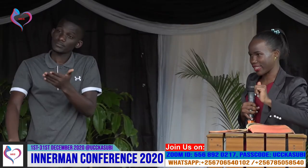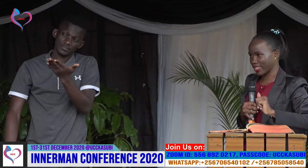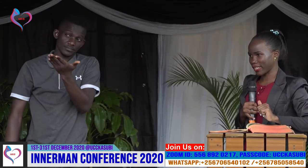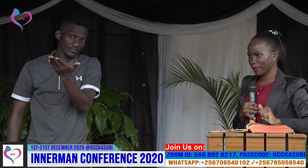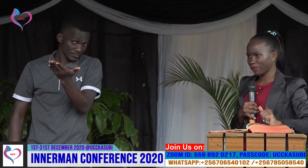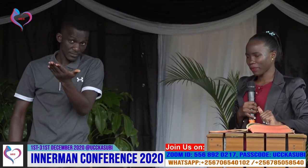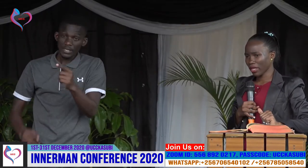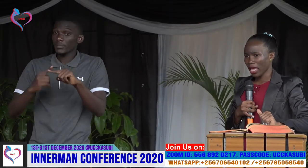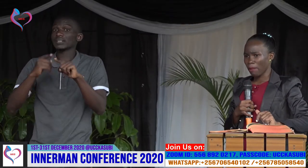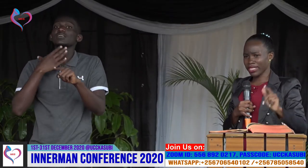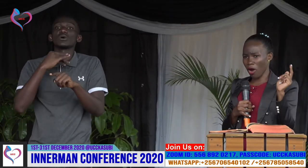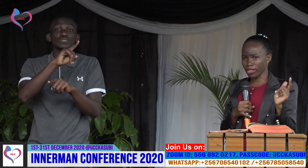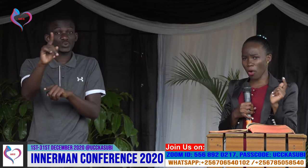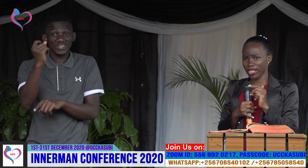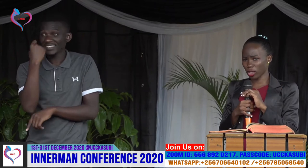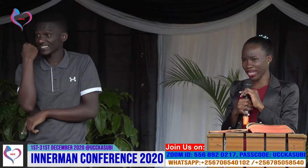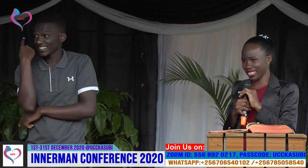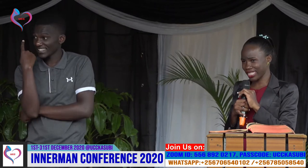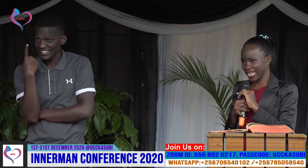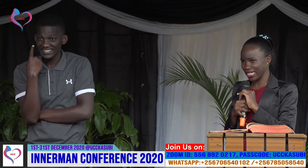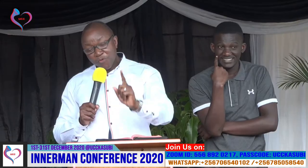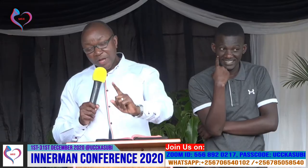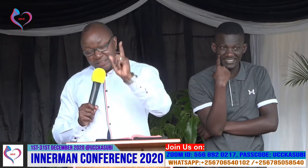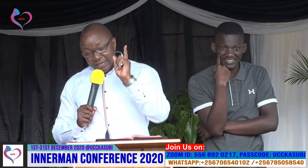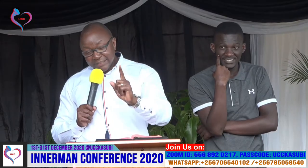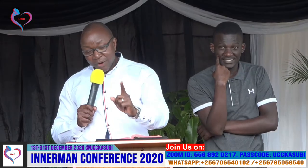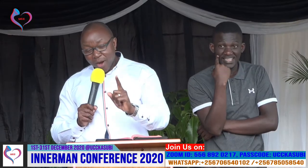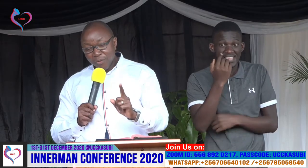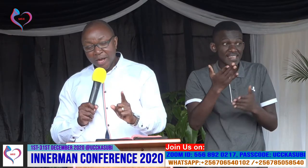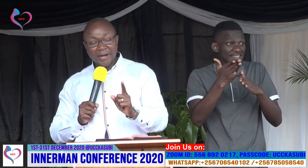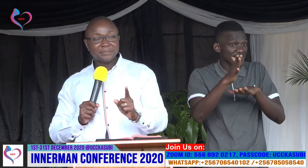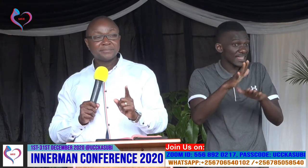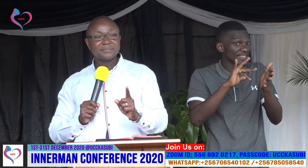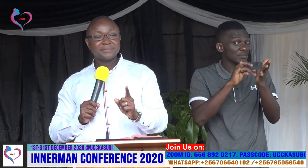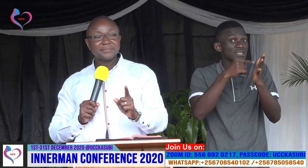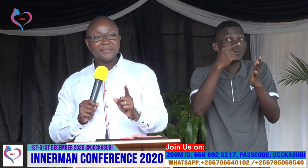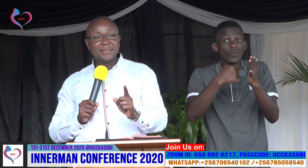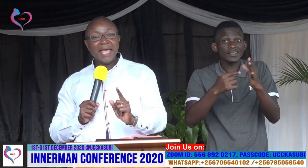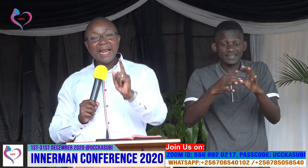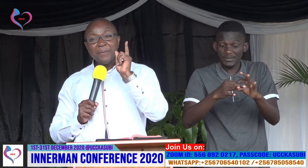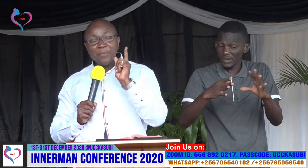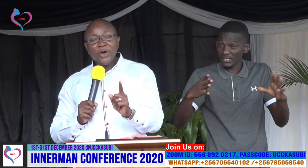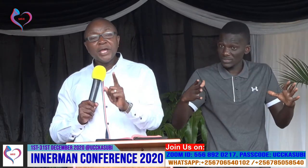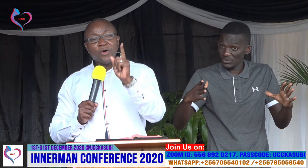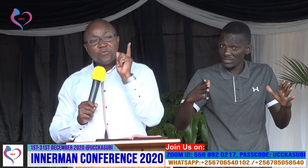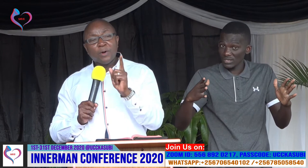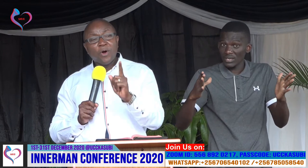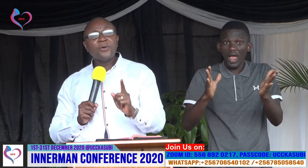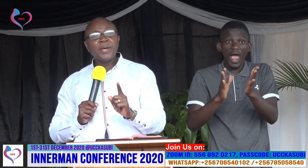eternal death. But I also want you to understand that death means